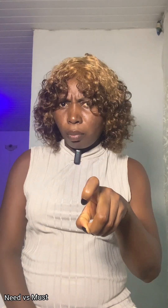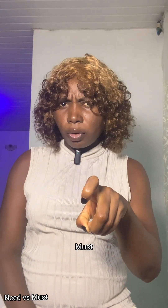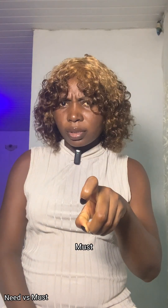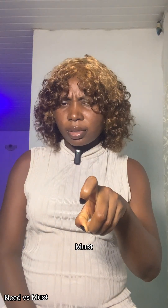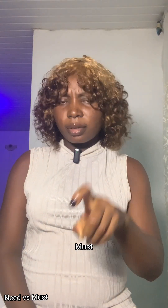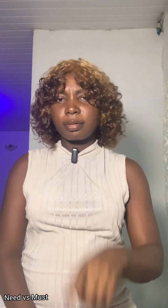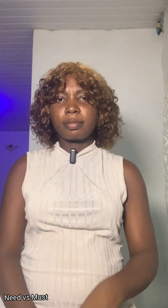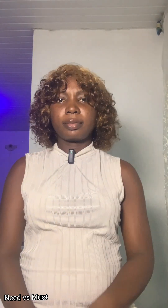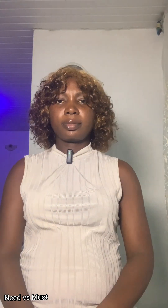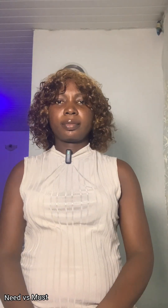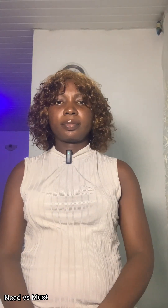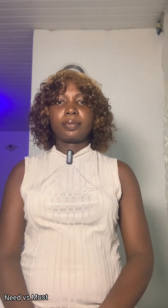must.